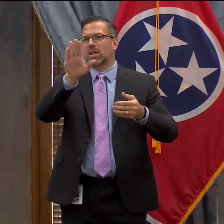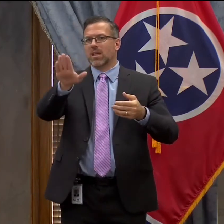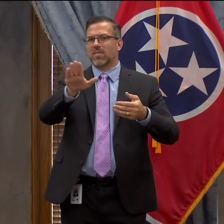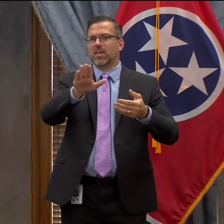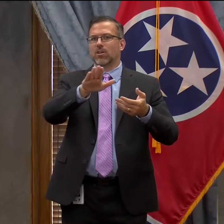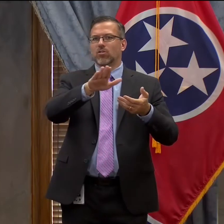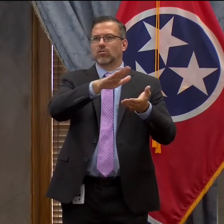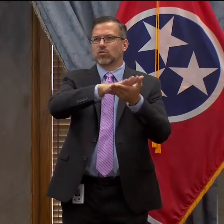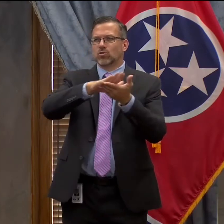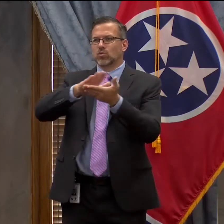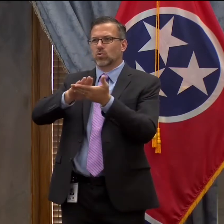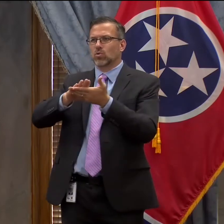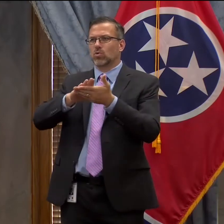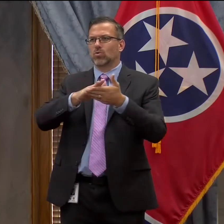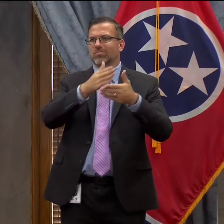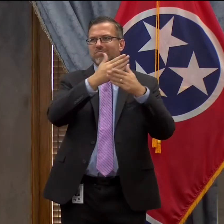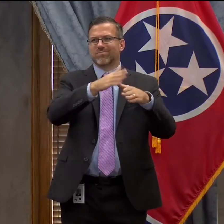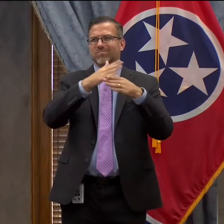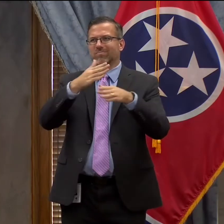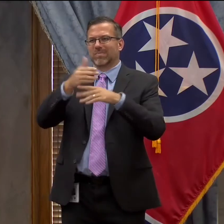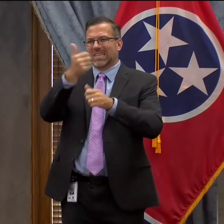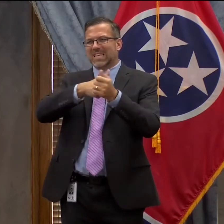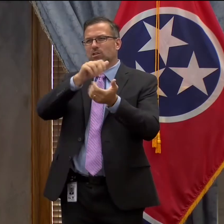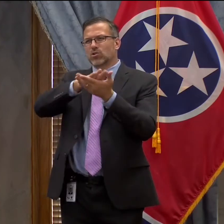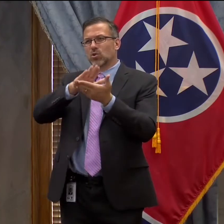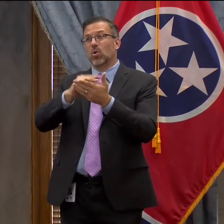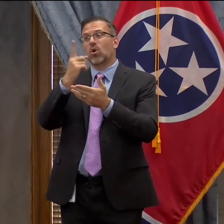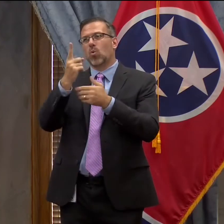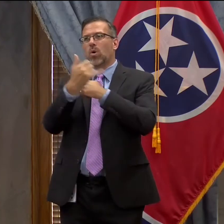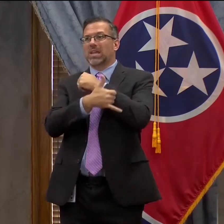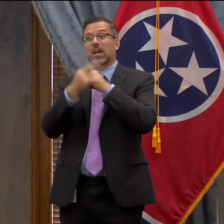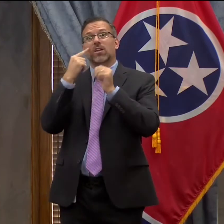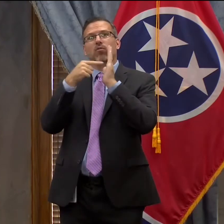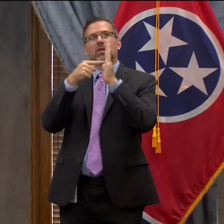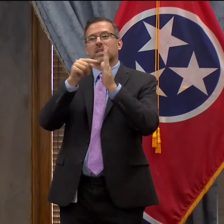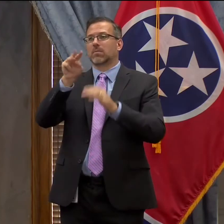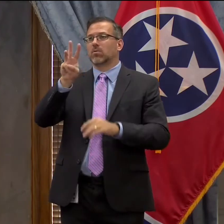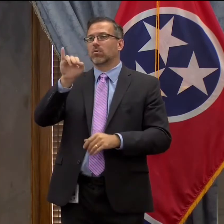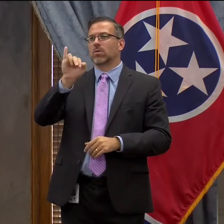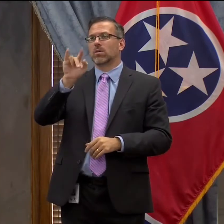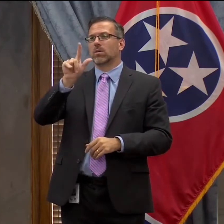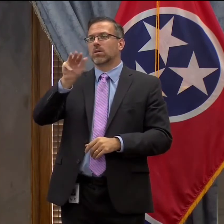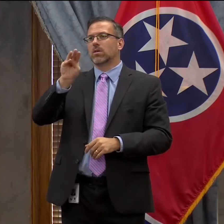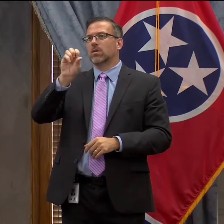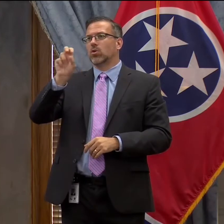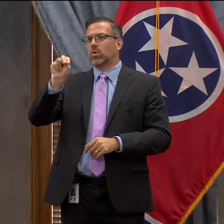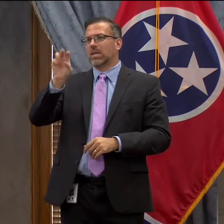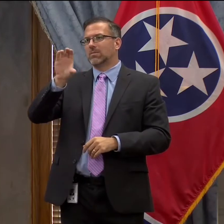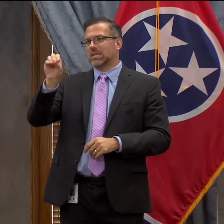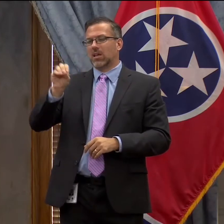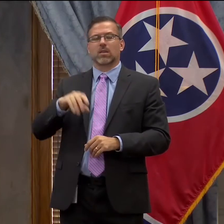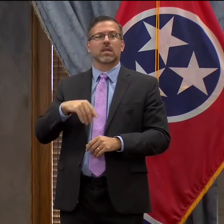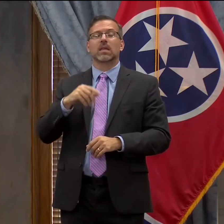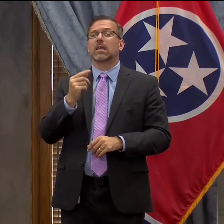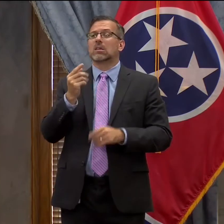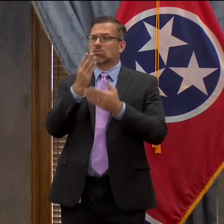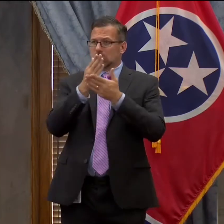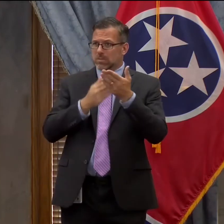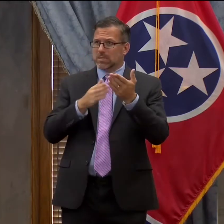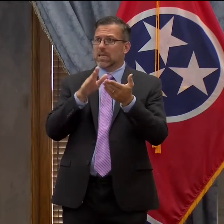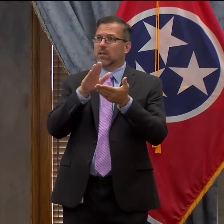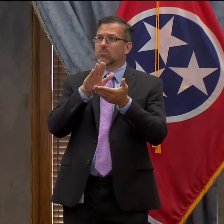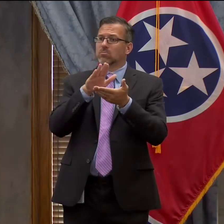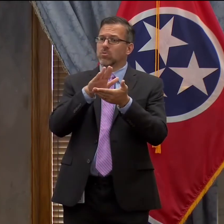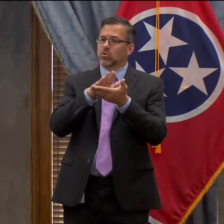Williamson County. So I was wondering, how is that helpful for the parents of kids in those school districts that don't have that